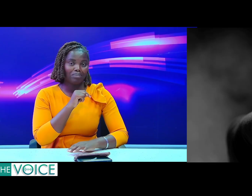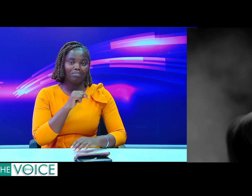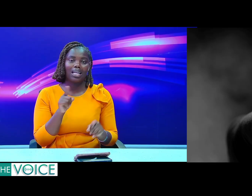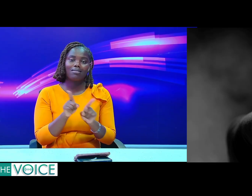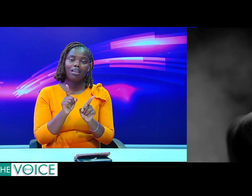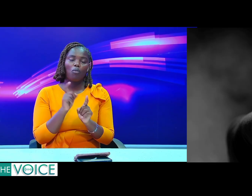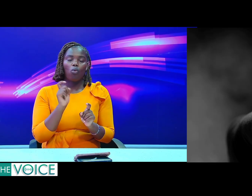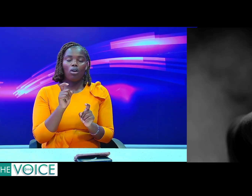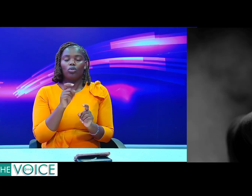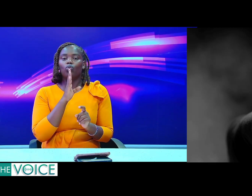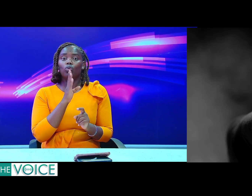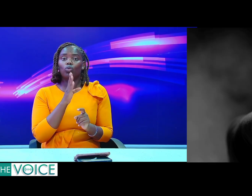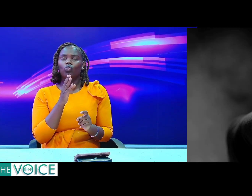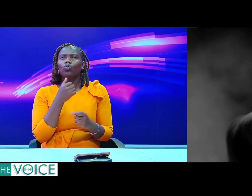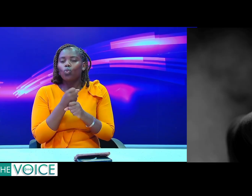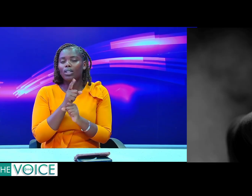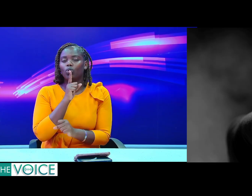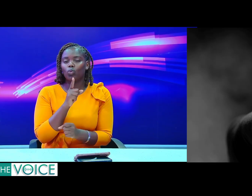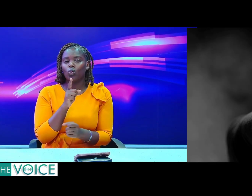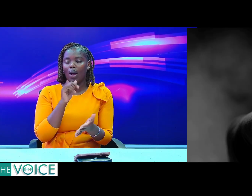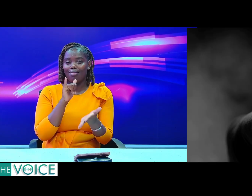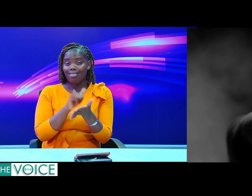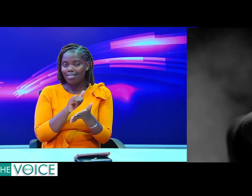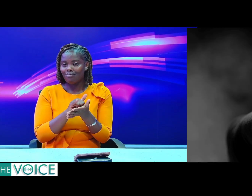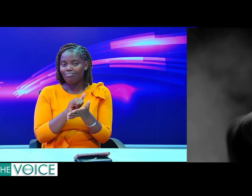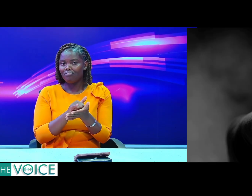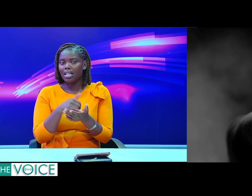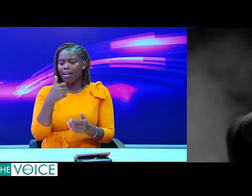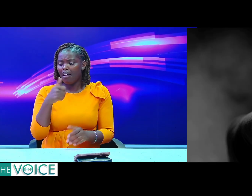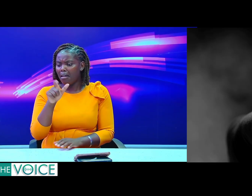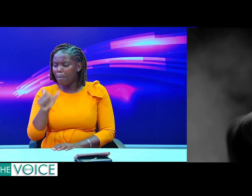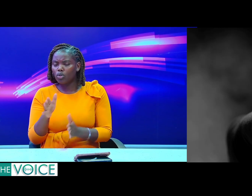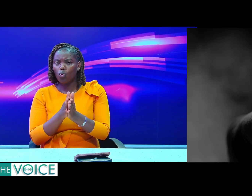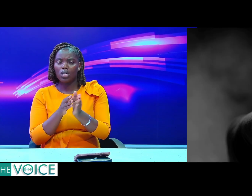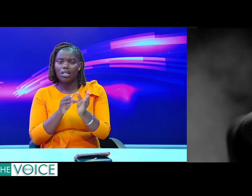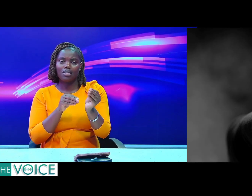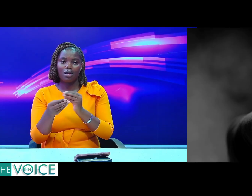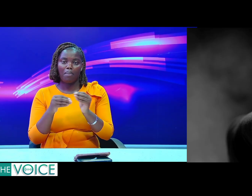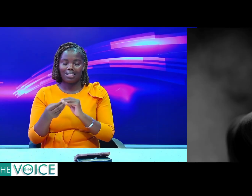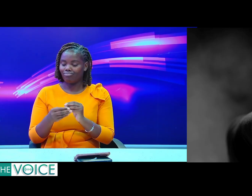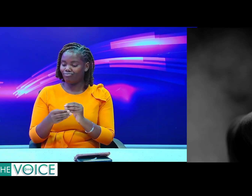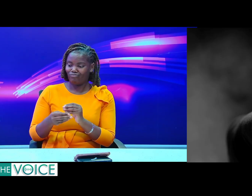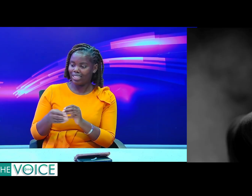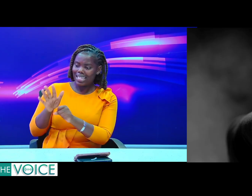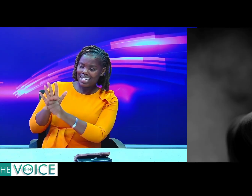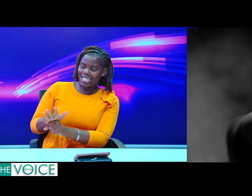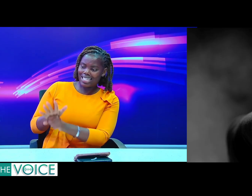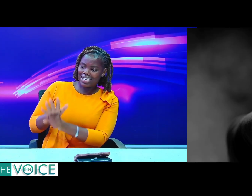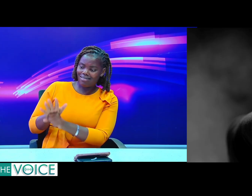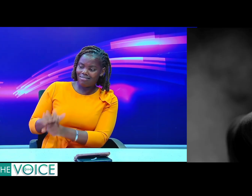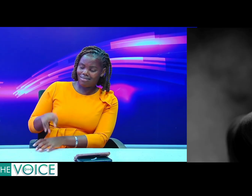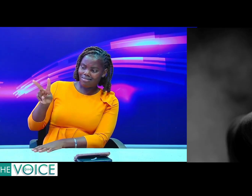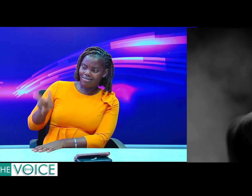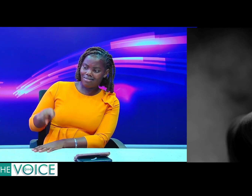the implementation part is where there's challenges and is where there's no action. So persons